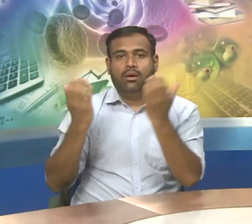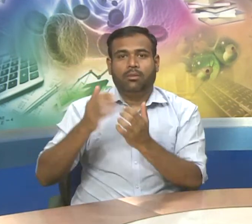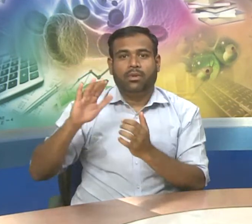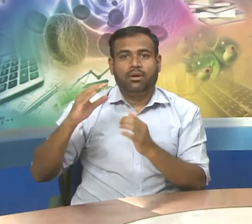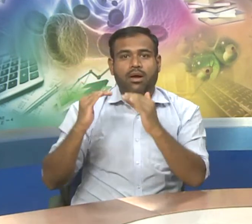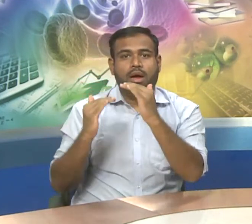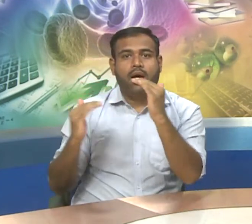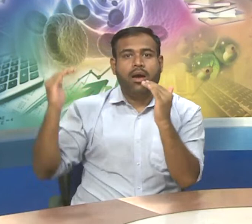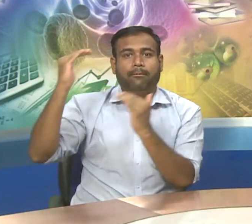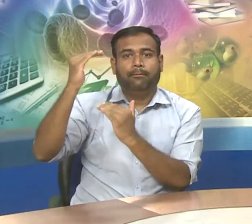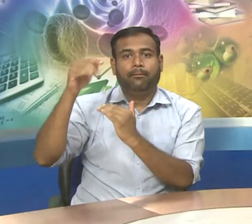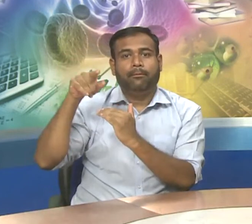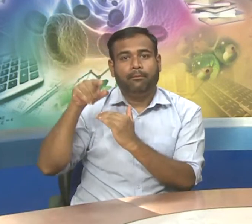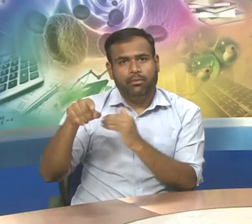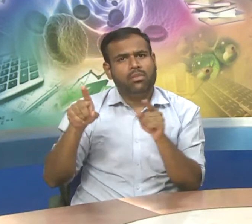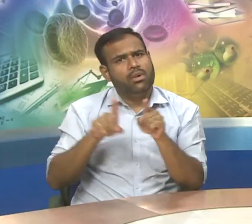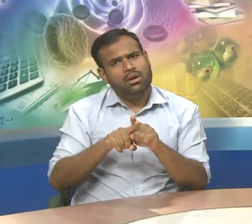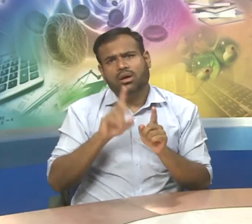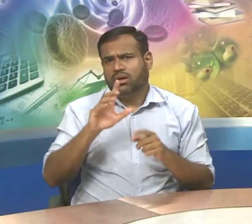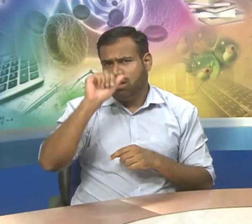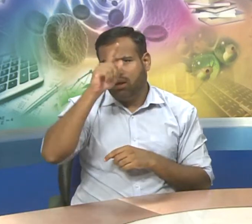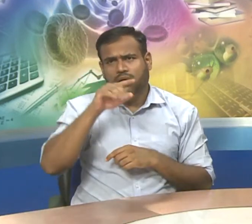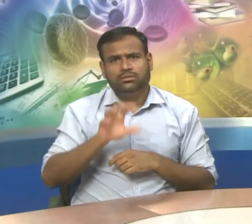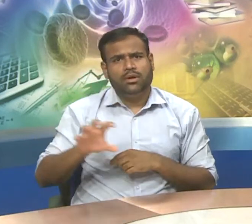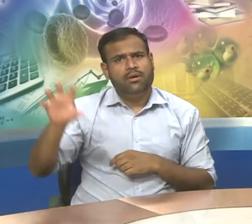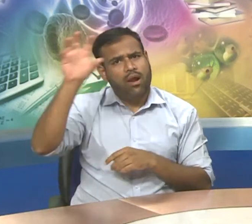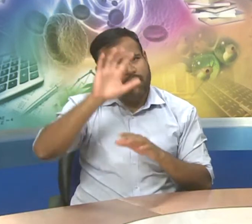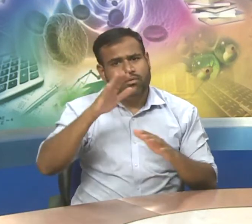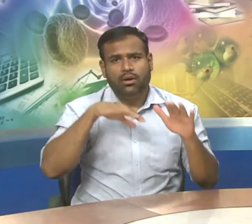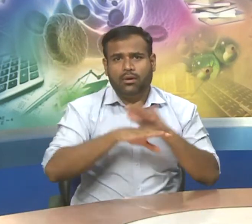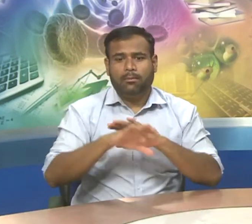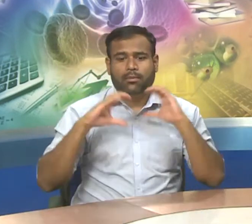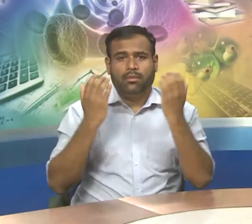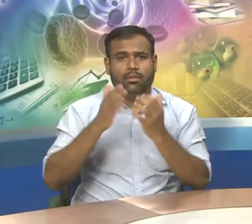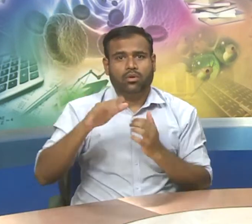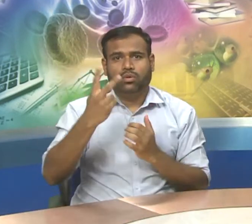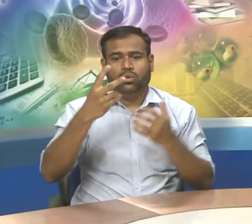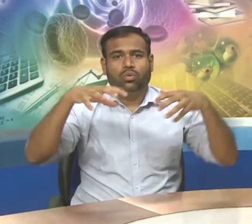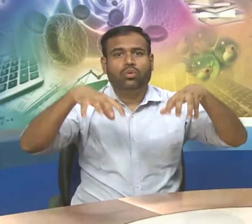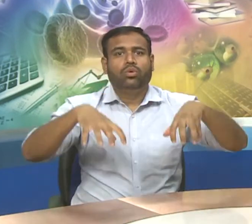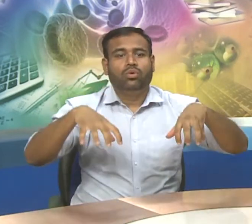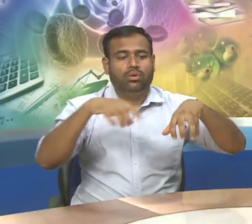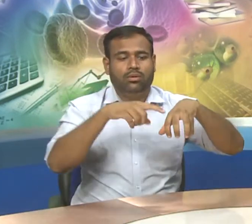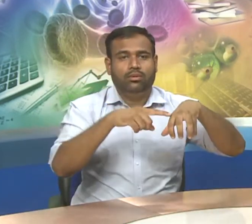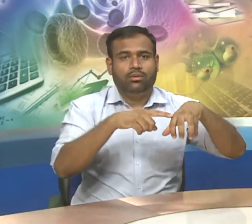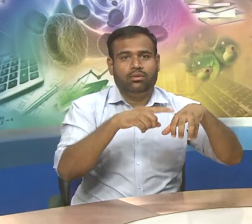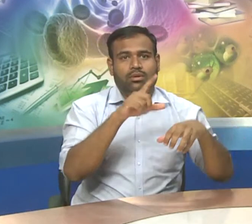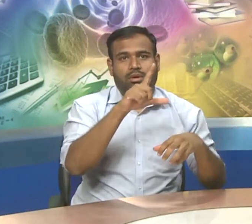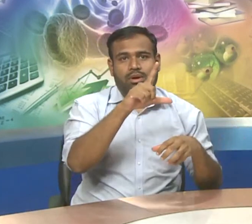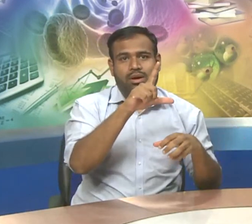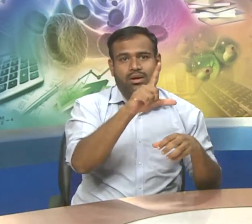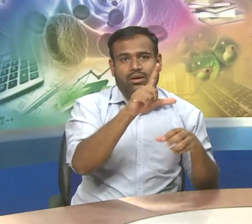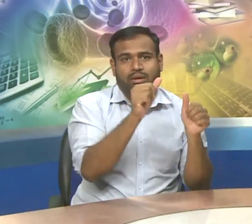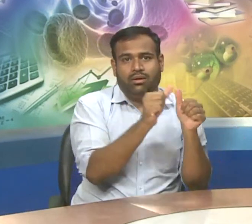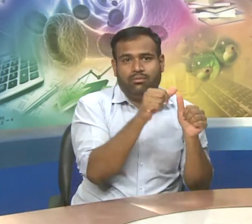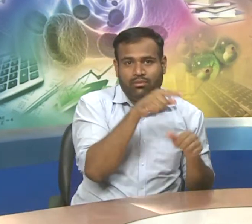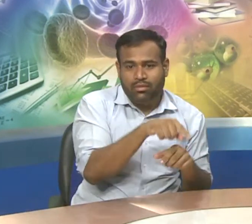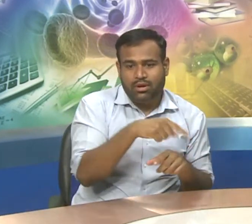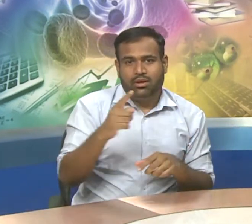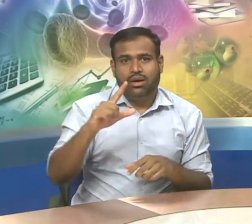Legislative Assembly is the Vidhan Sabha, which is the lower house of the state legislature, and on the other side, Legislative